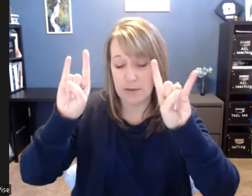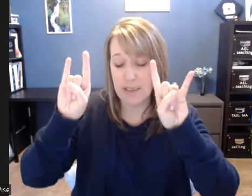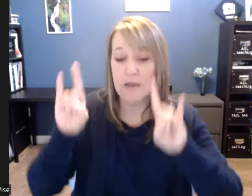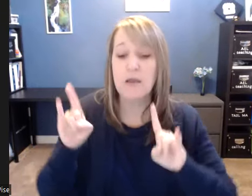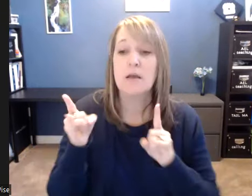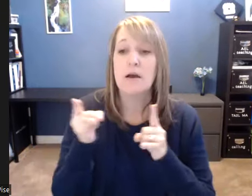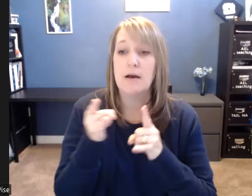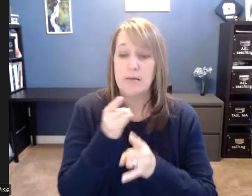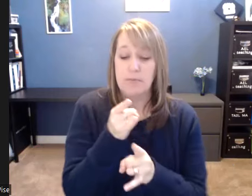right?